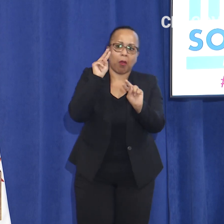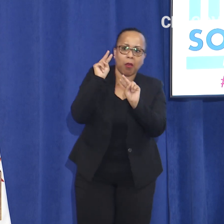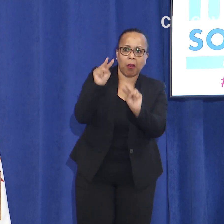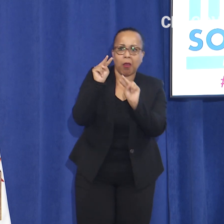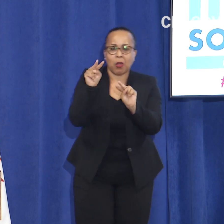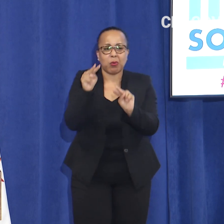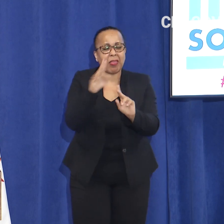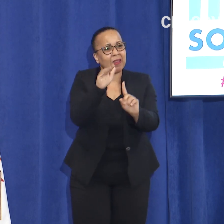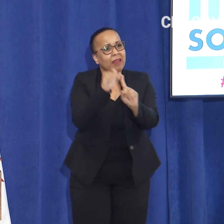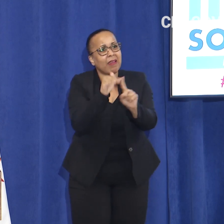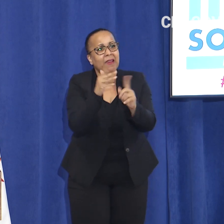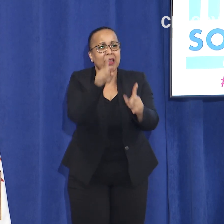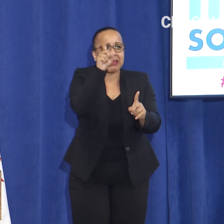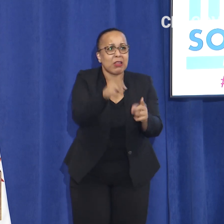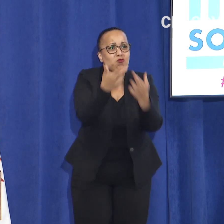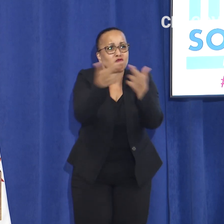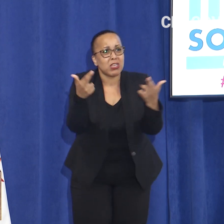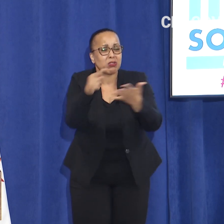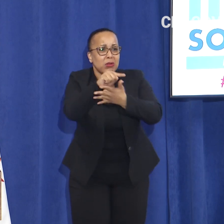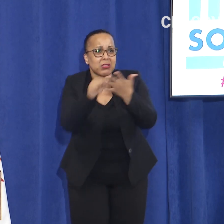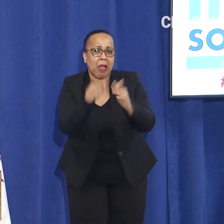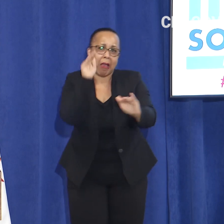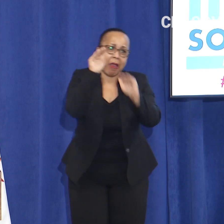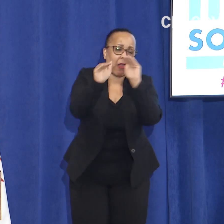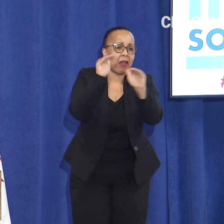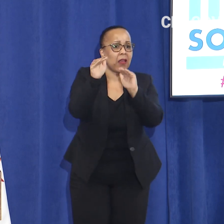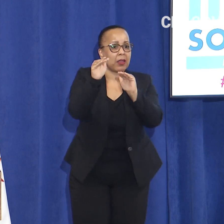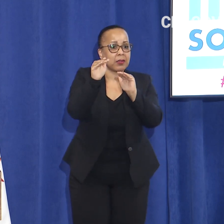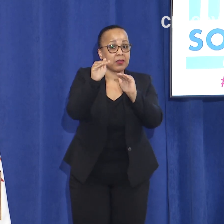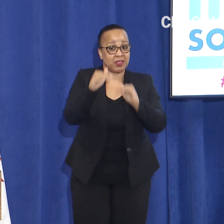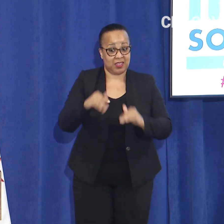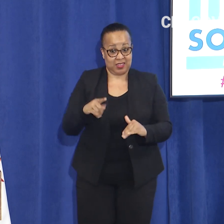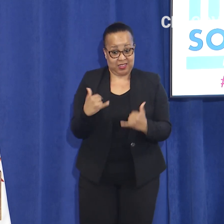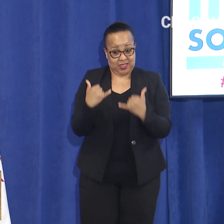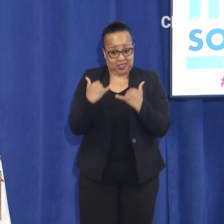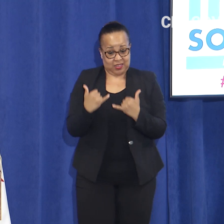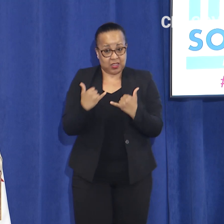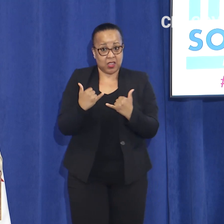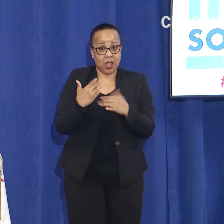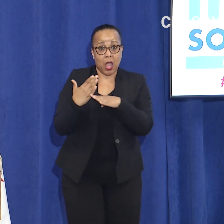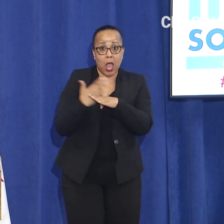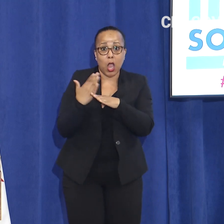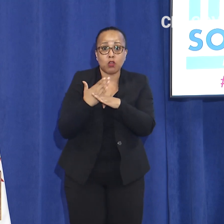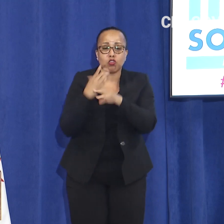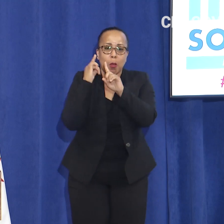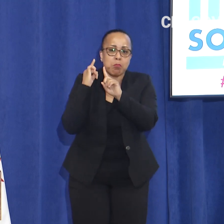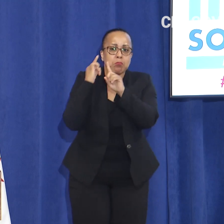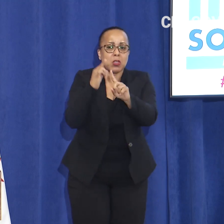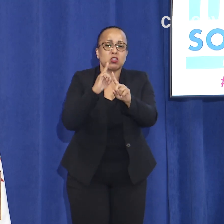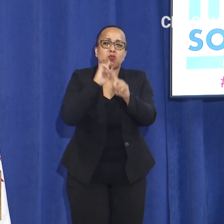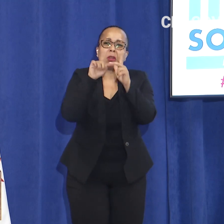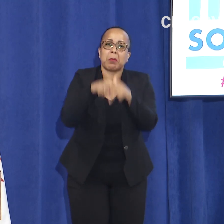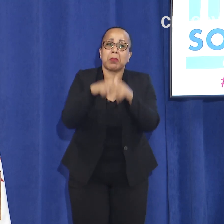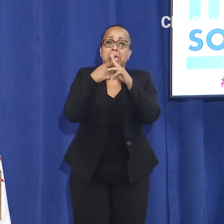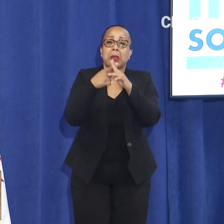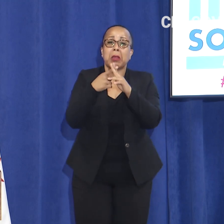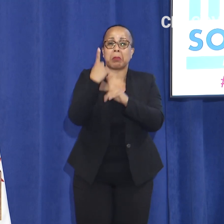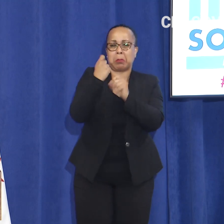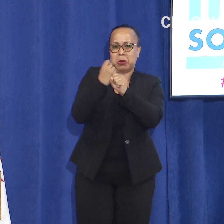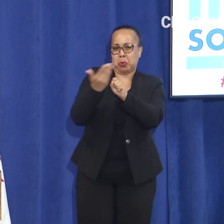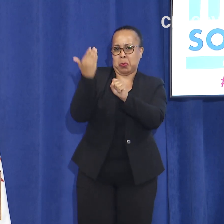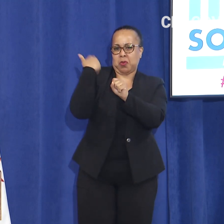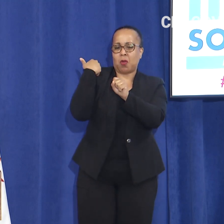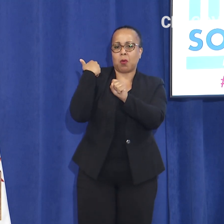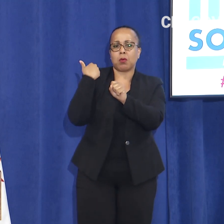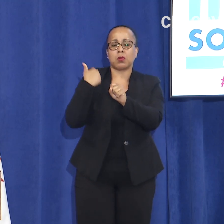and crying for resources. And stands as the latest step in our shared mission that truly began 12 months ago to